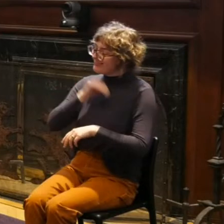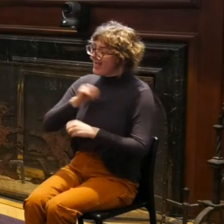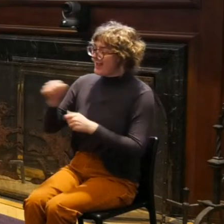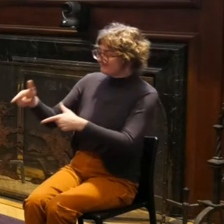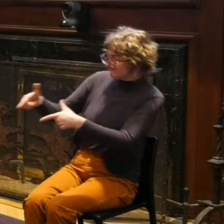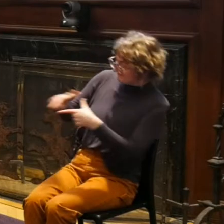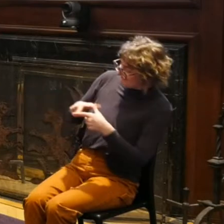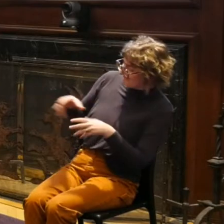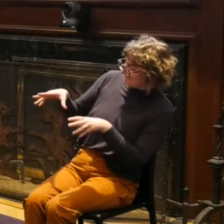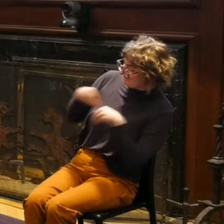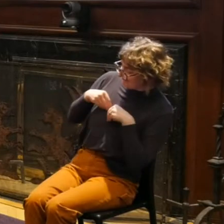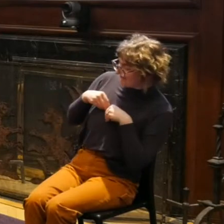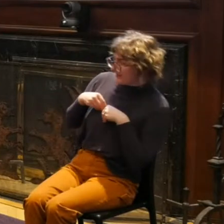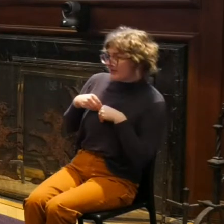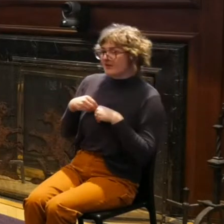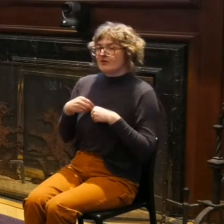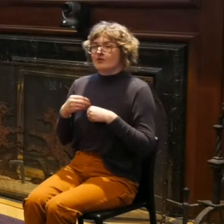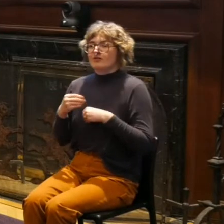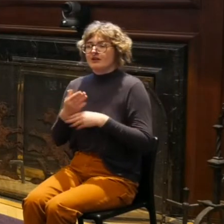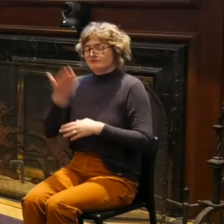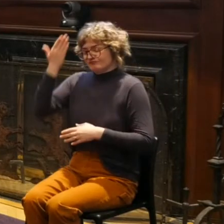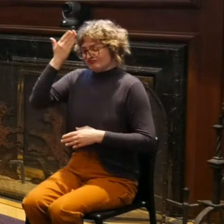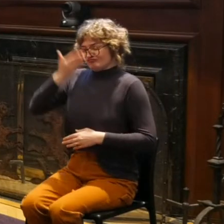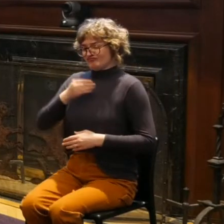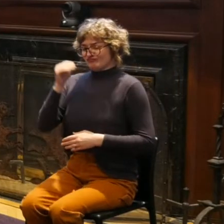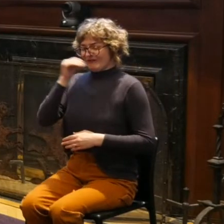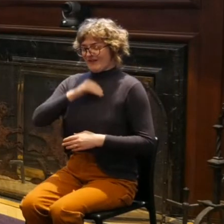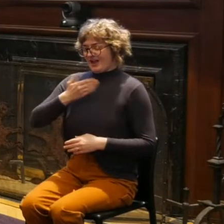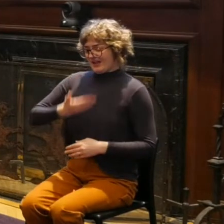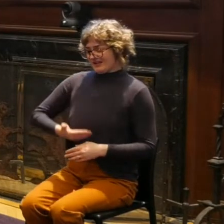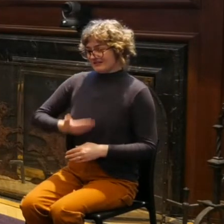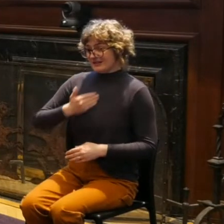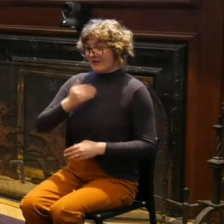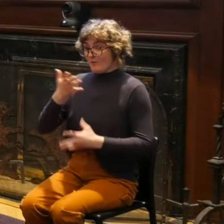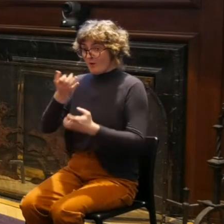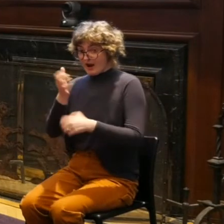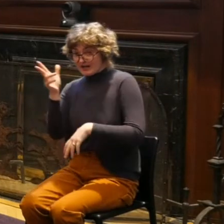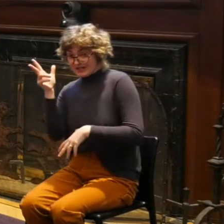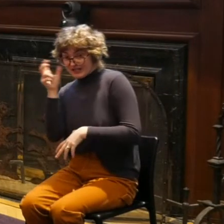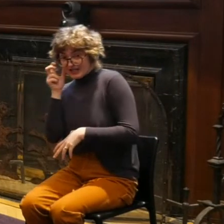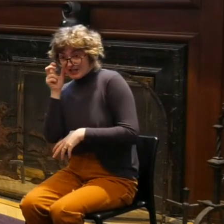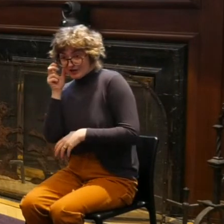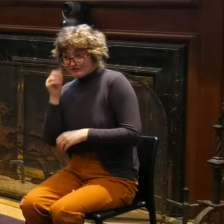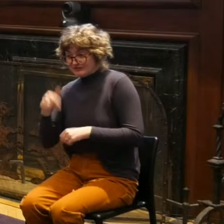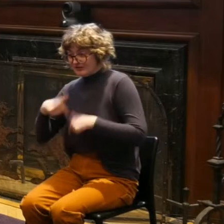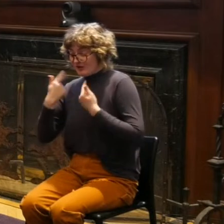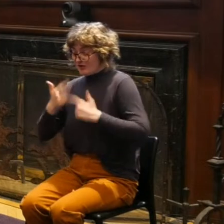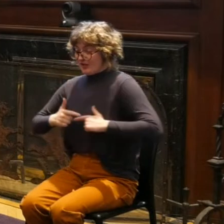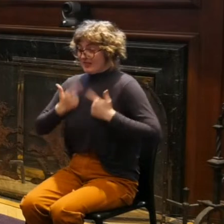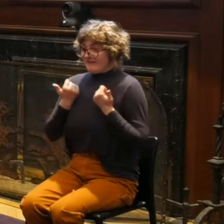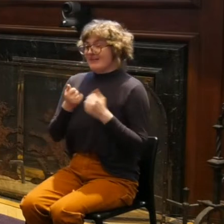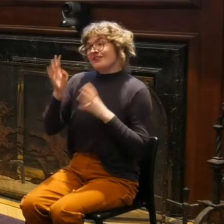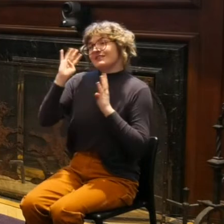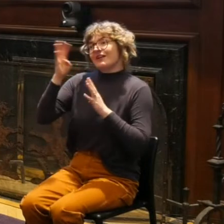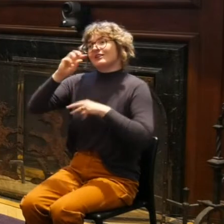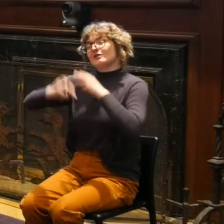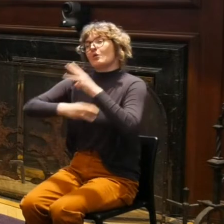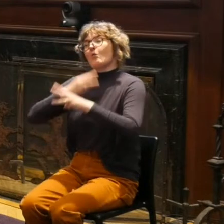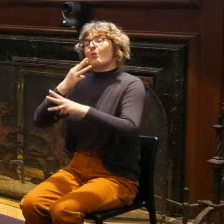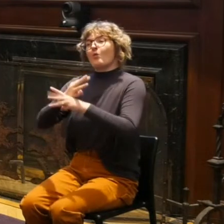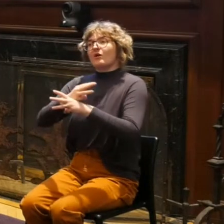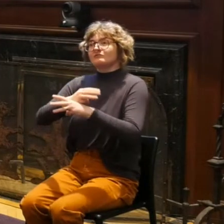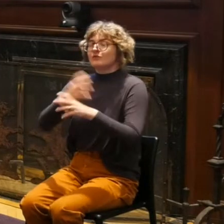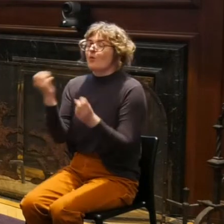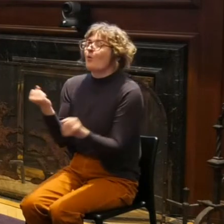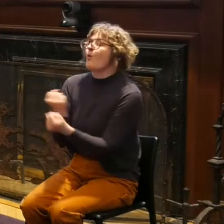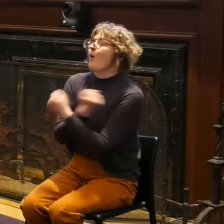it. You perpetrate a fraud, which you think what we want to hear in order to live in this fantasy world of the